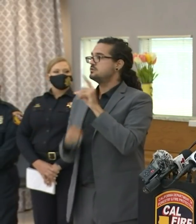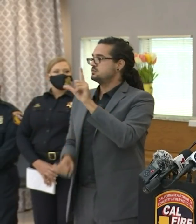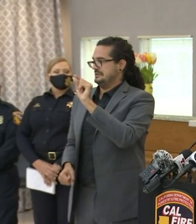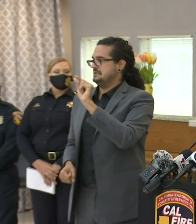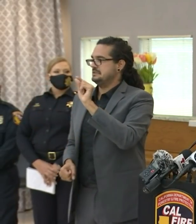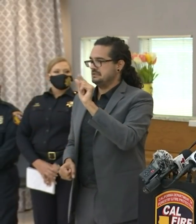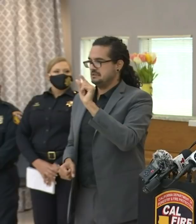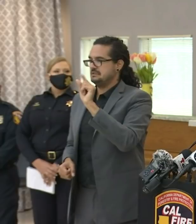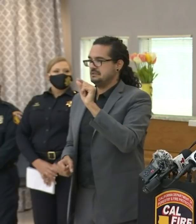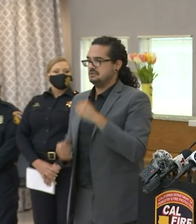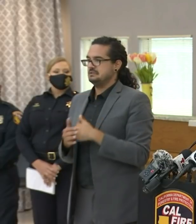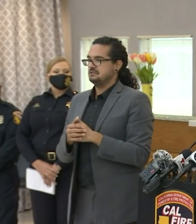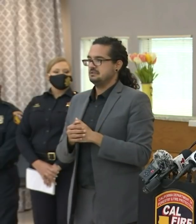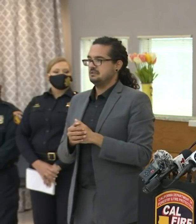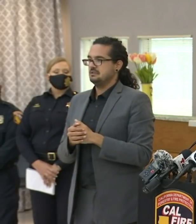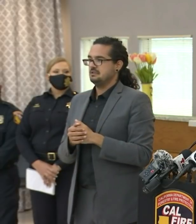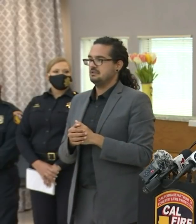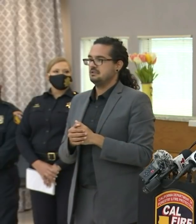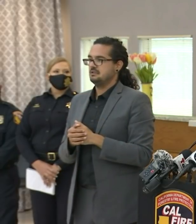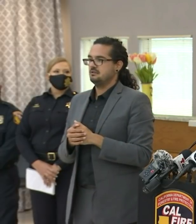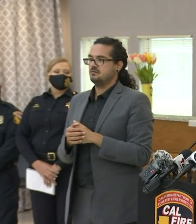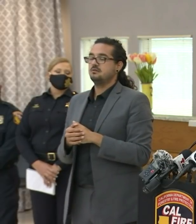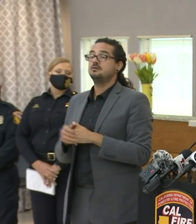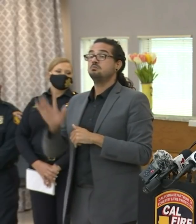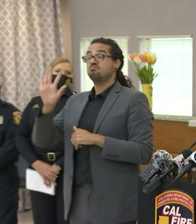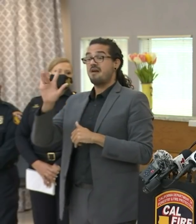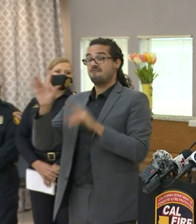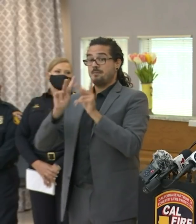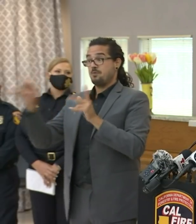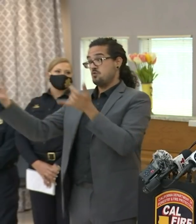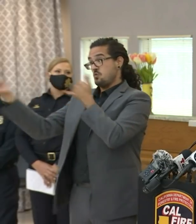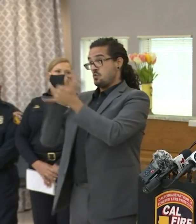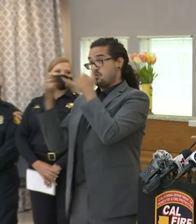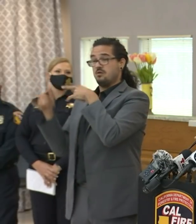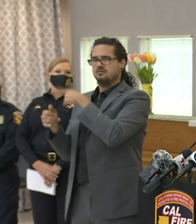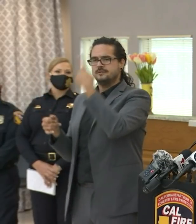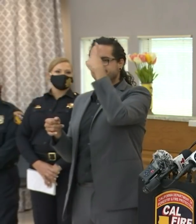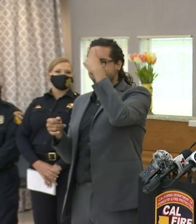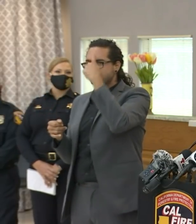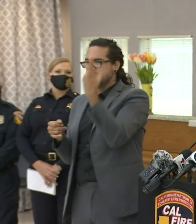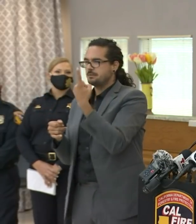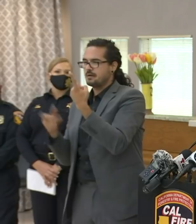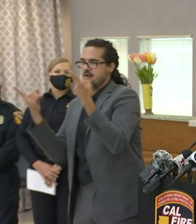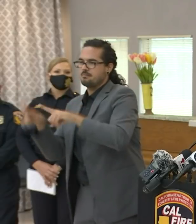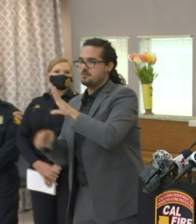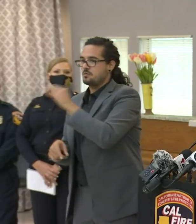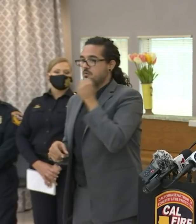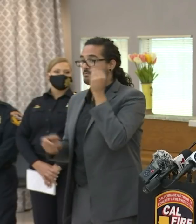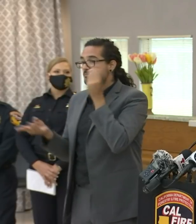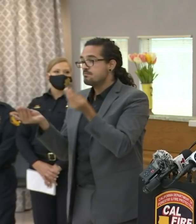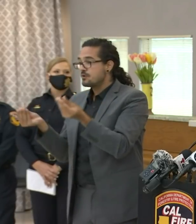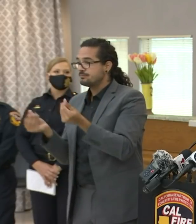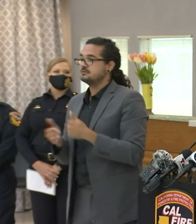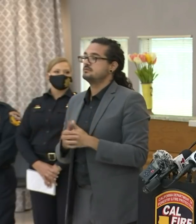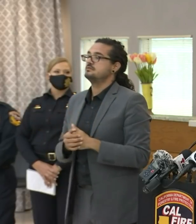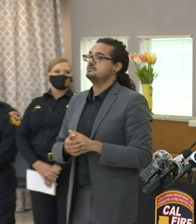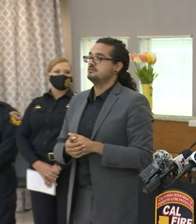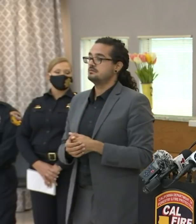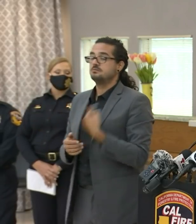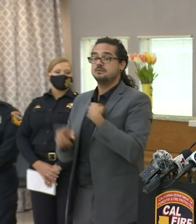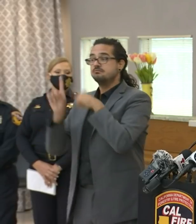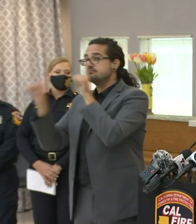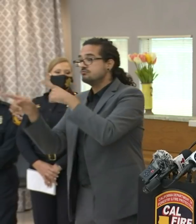service regarding suspicious people. And so that obviously we want to get on, just thinking that potentially there could be somebody there wanting to